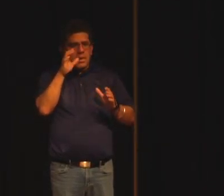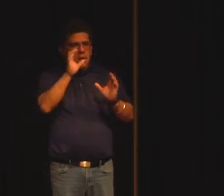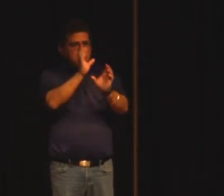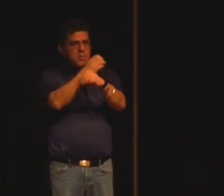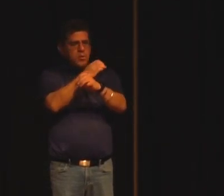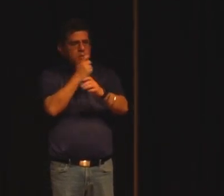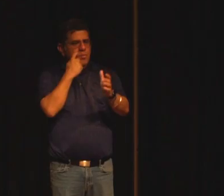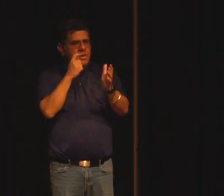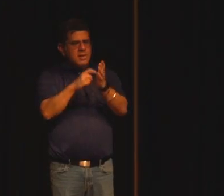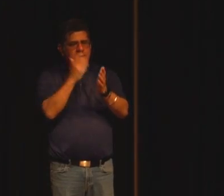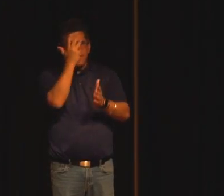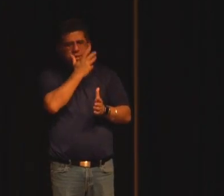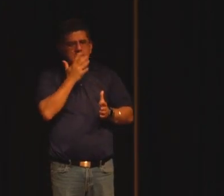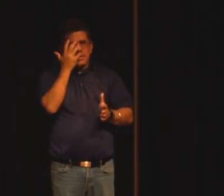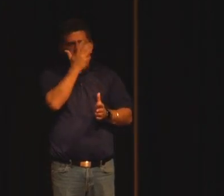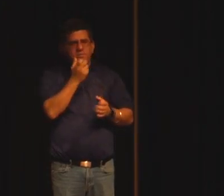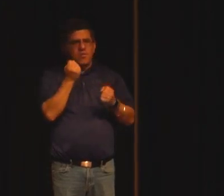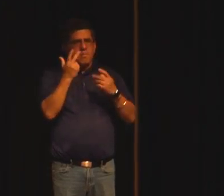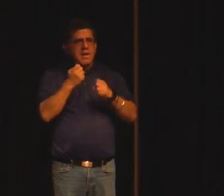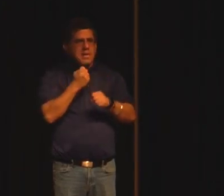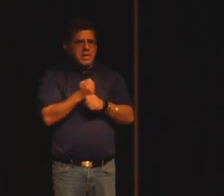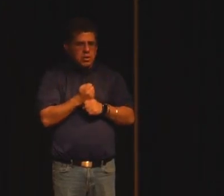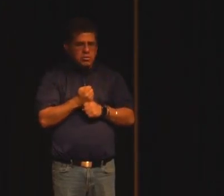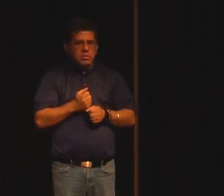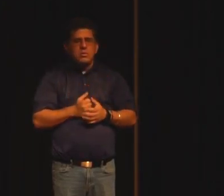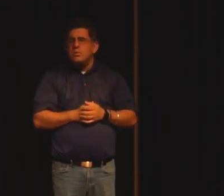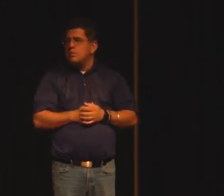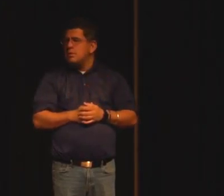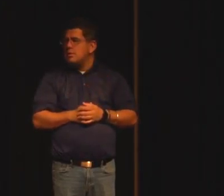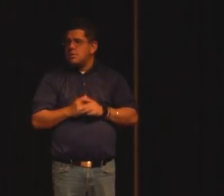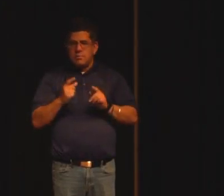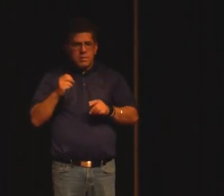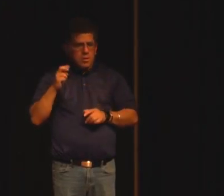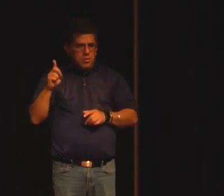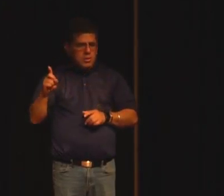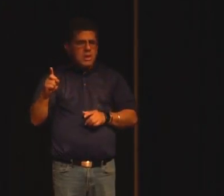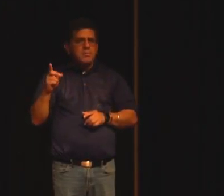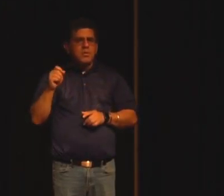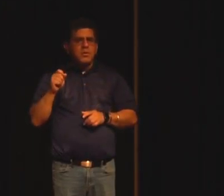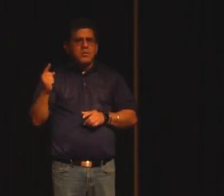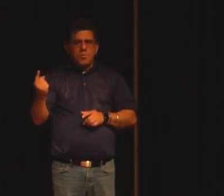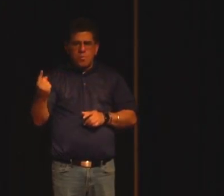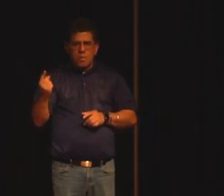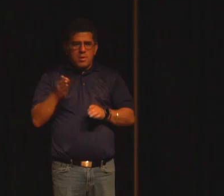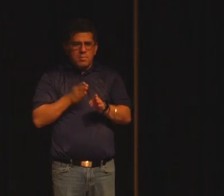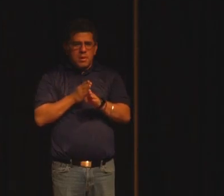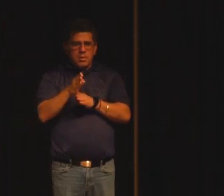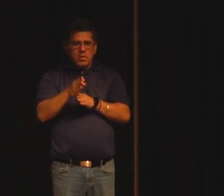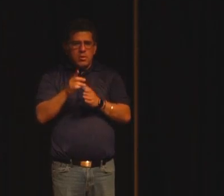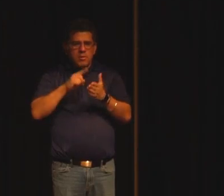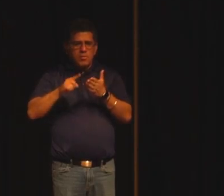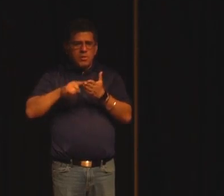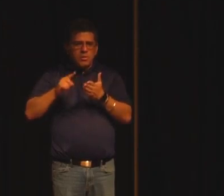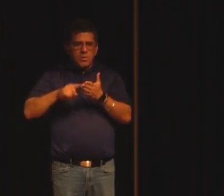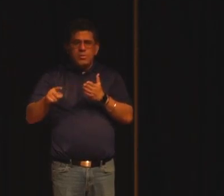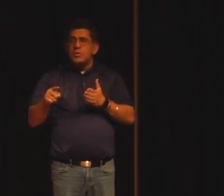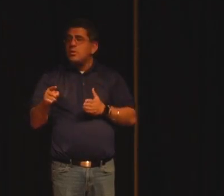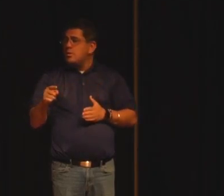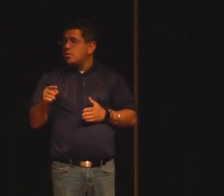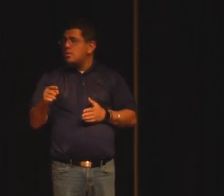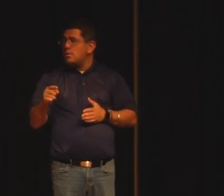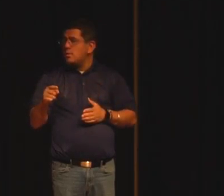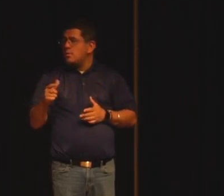faces for many years. Since I came to Notre Dame in 2001, that has been my major area of research.